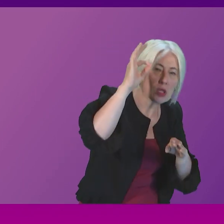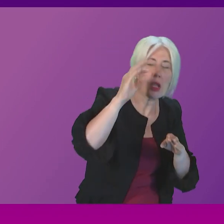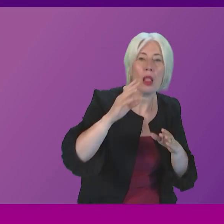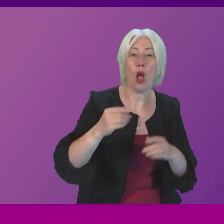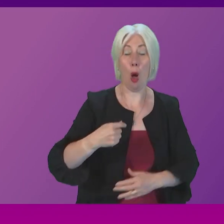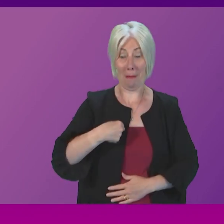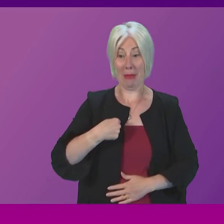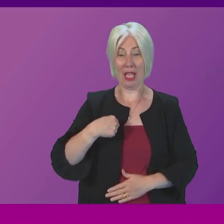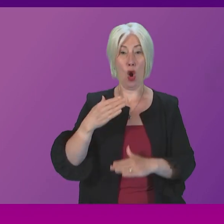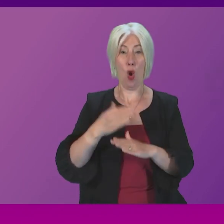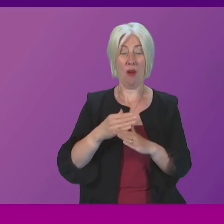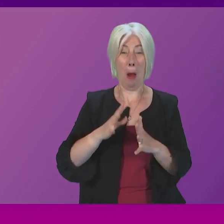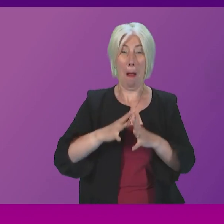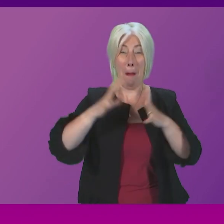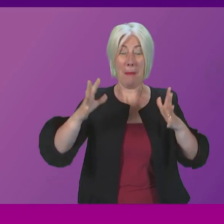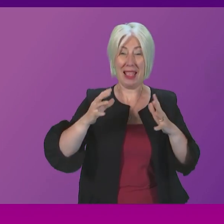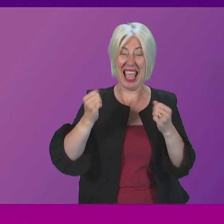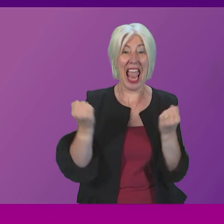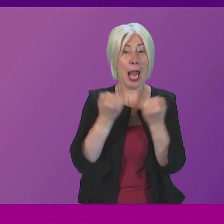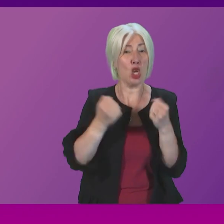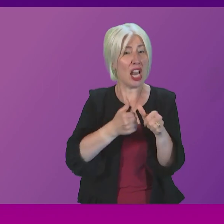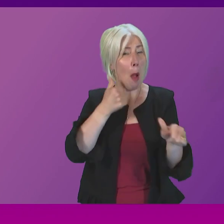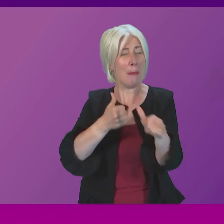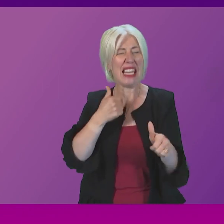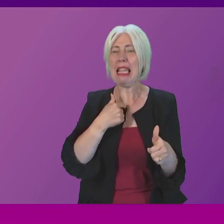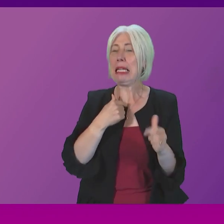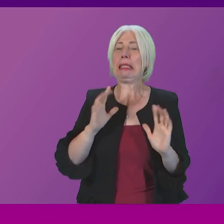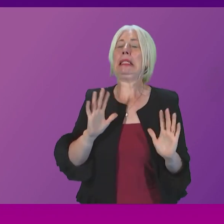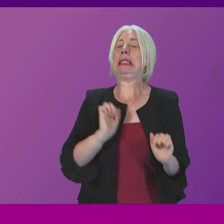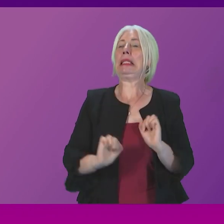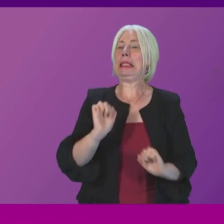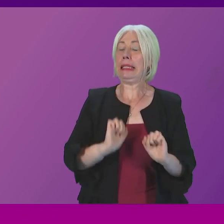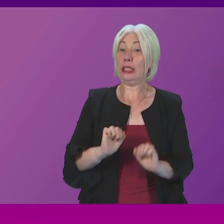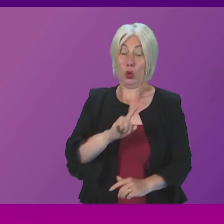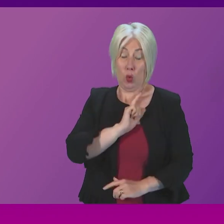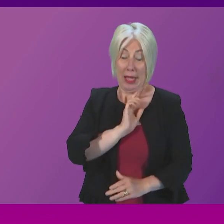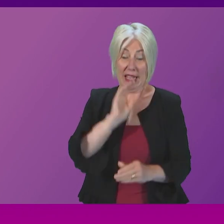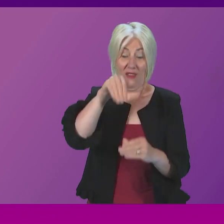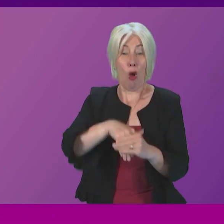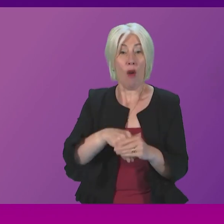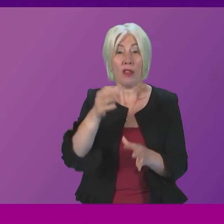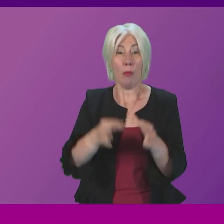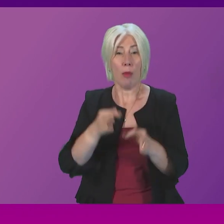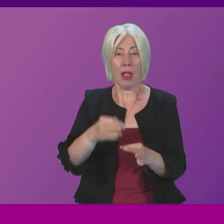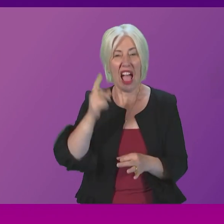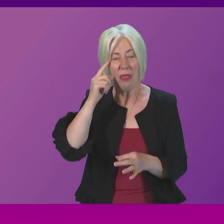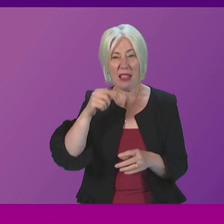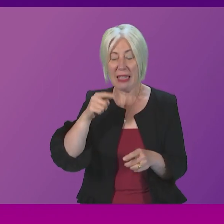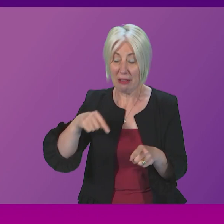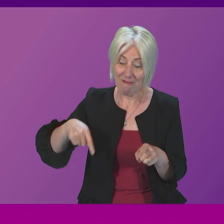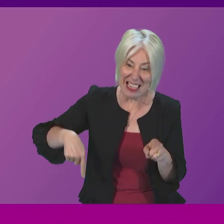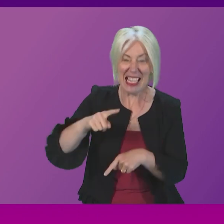I did, whether you work for multinational energy companies. And the reason I got involved was, I think my kick up the